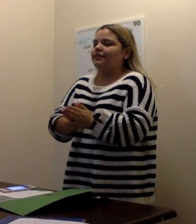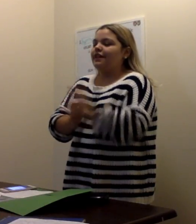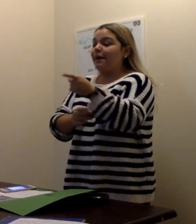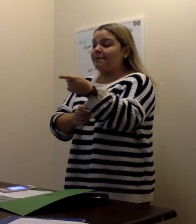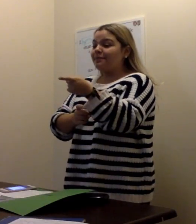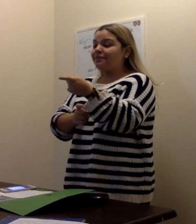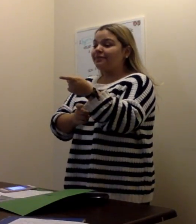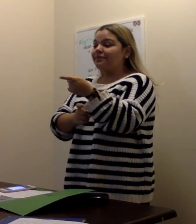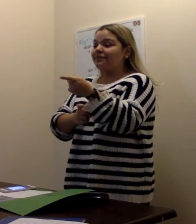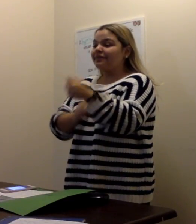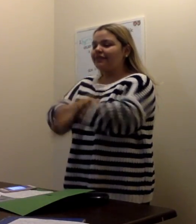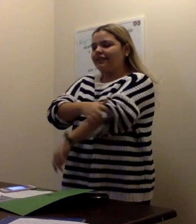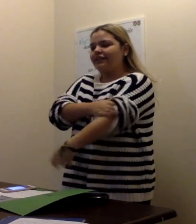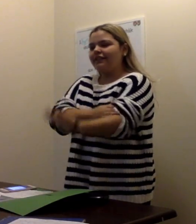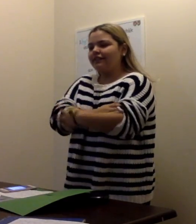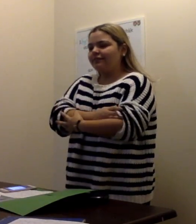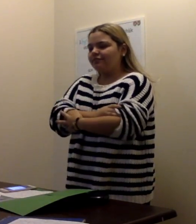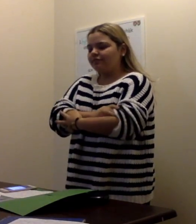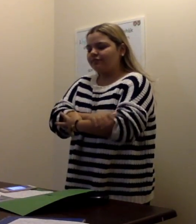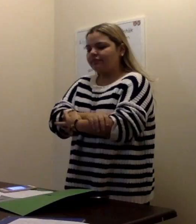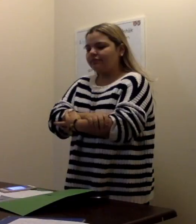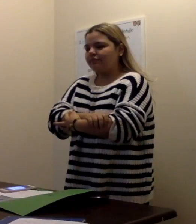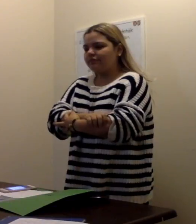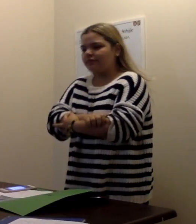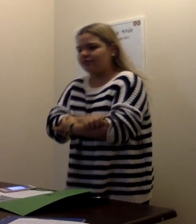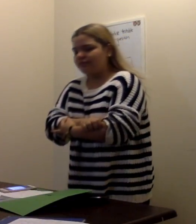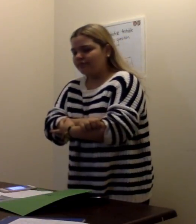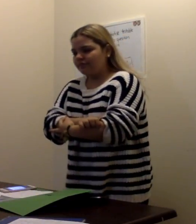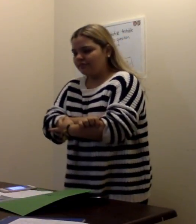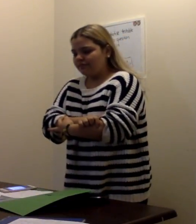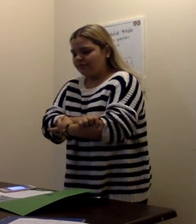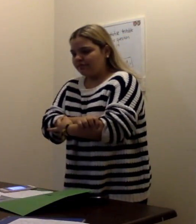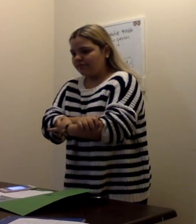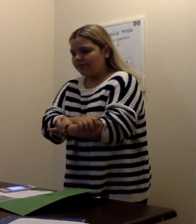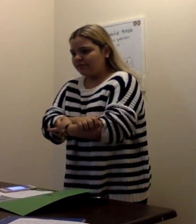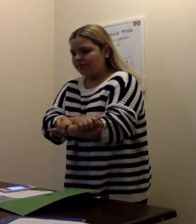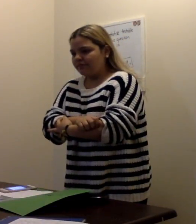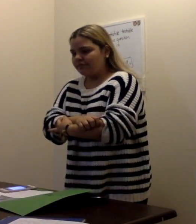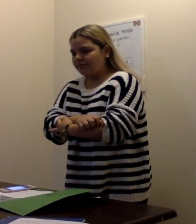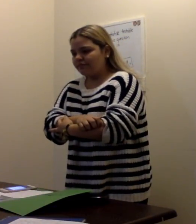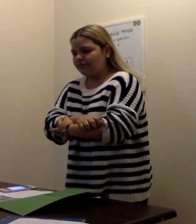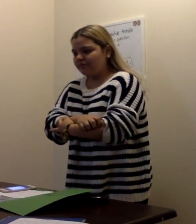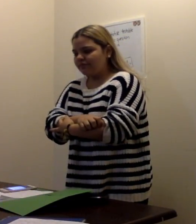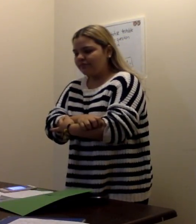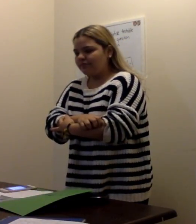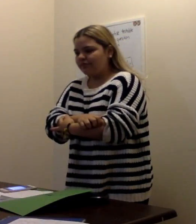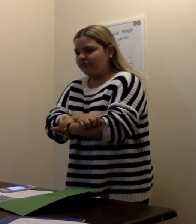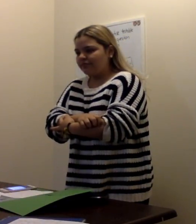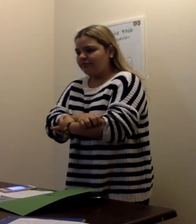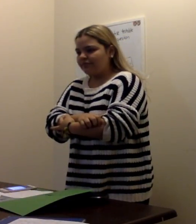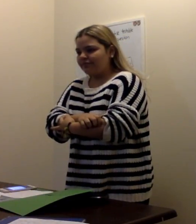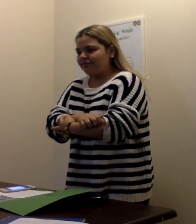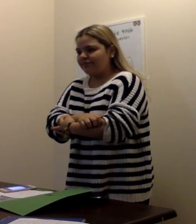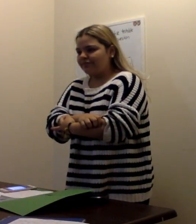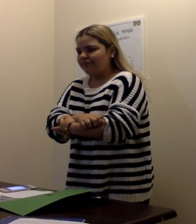Emma? So we believe that the fizzy tablet will dissolve faster and create more bubbles in warmer water.